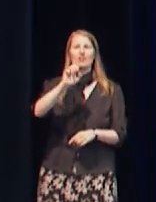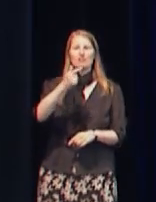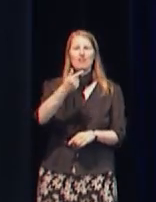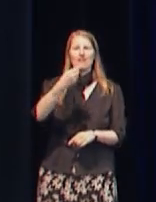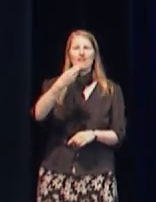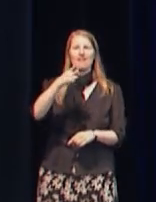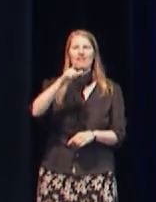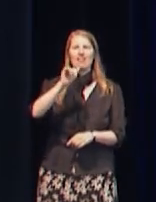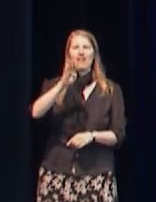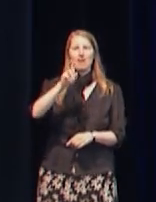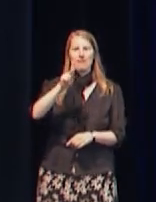Claudia Gordon.